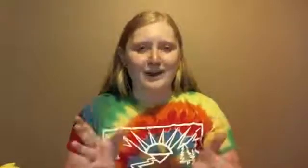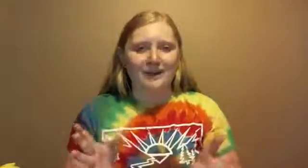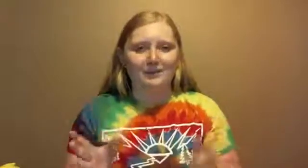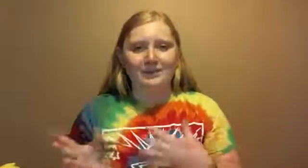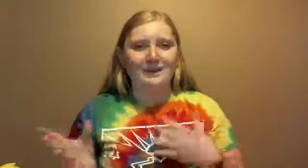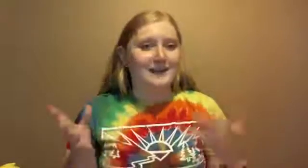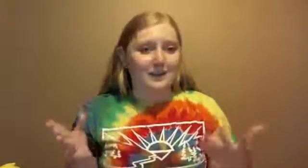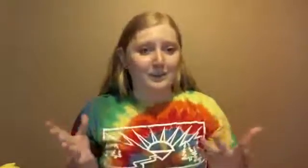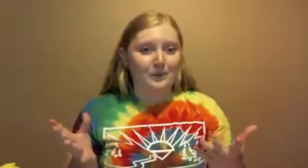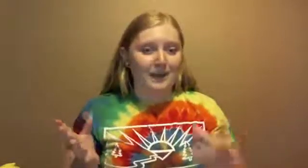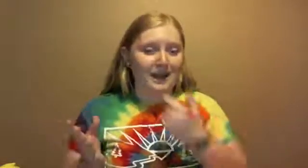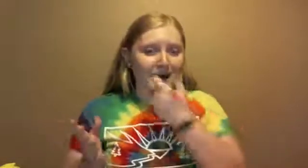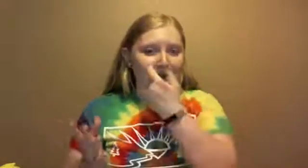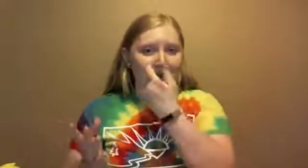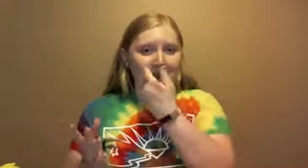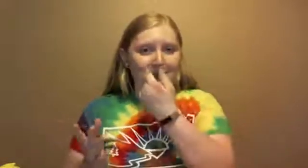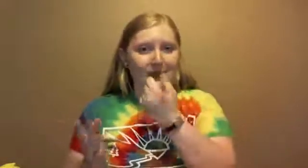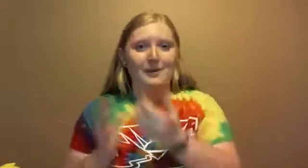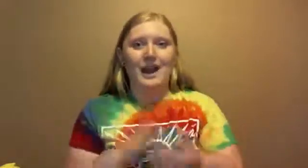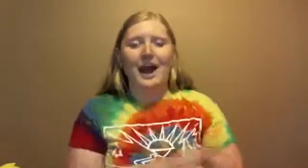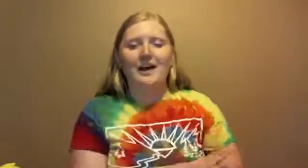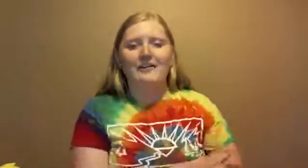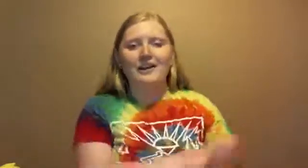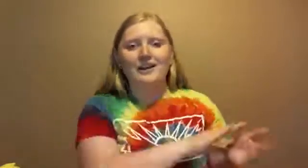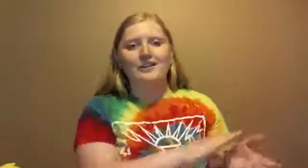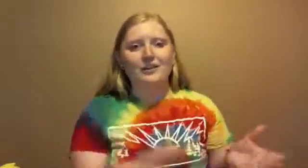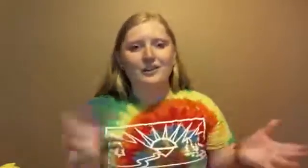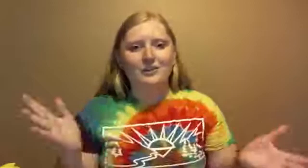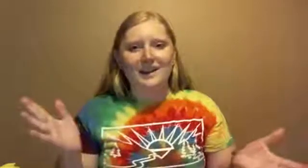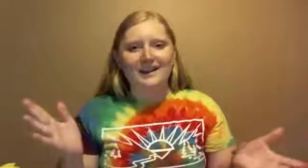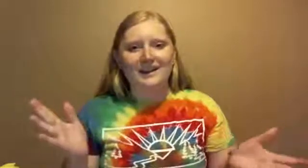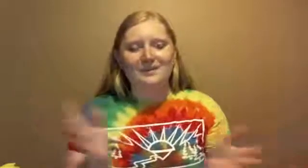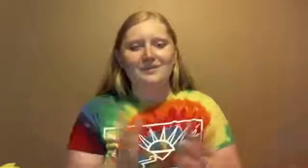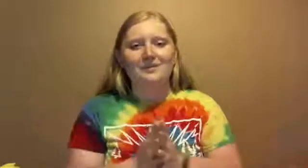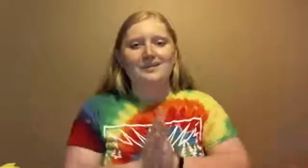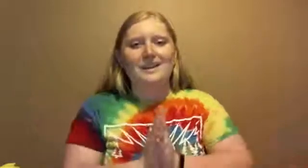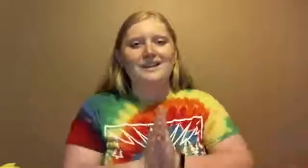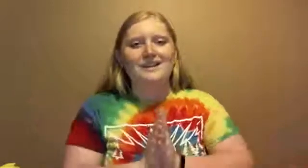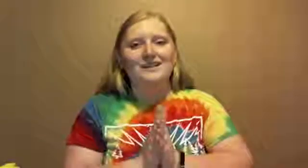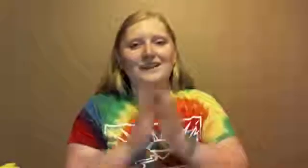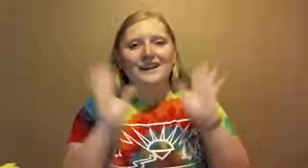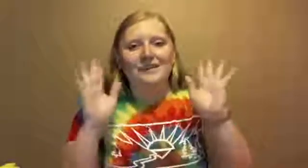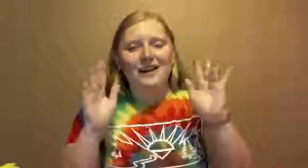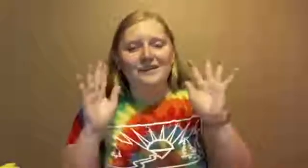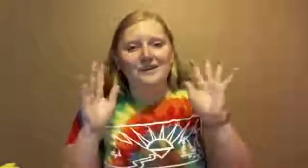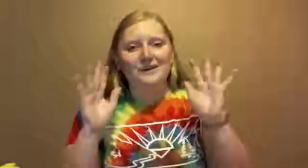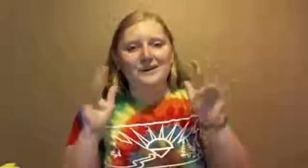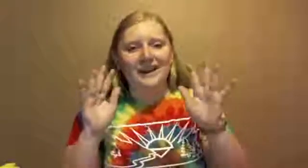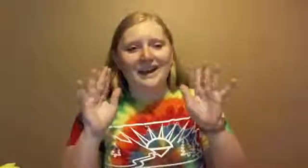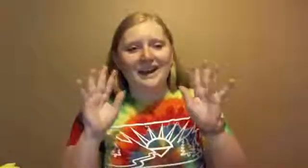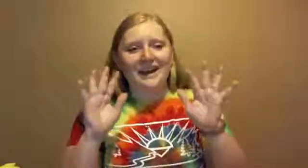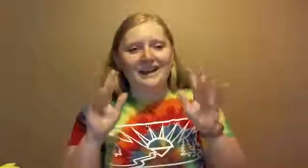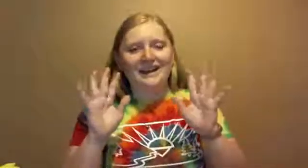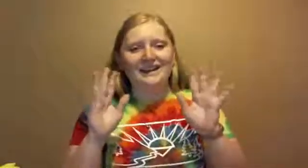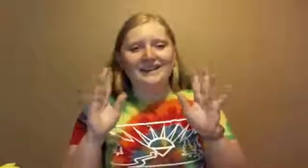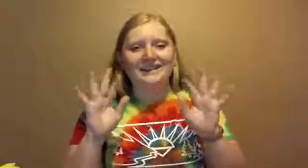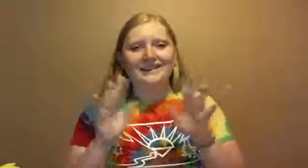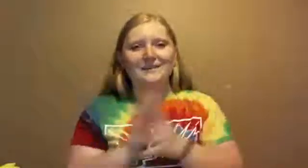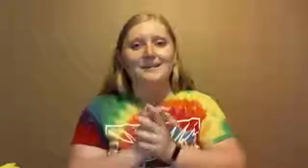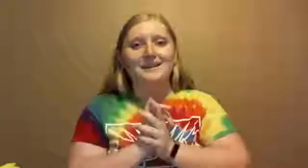cooking, get moving activities that we have throughout the week. So thank you guys for tuning in.